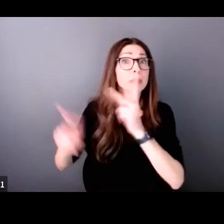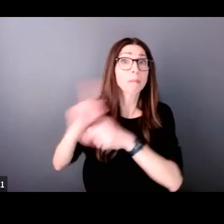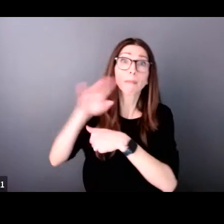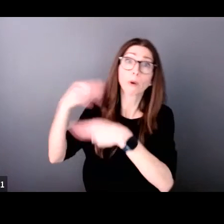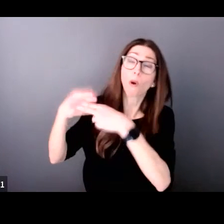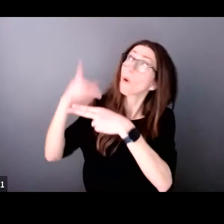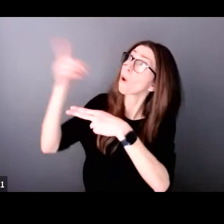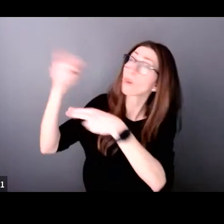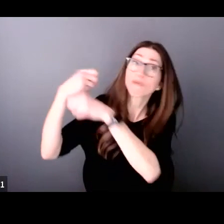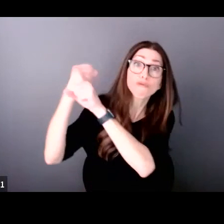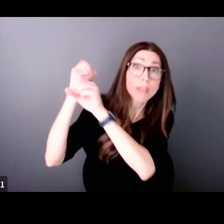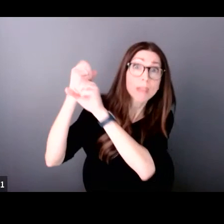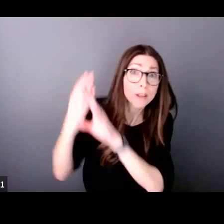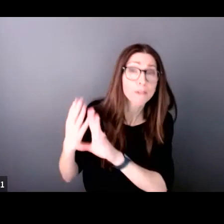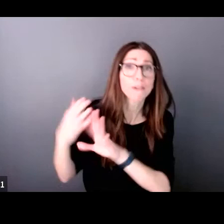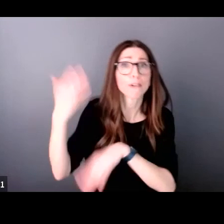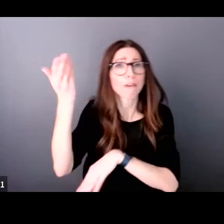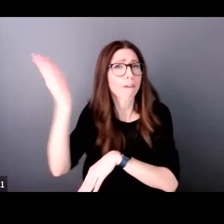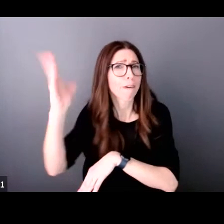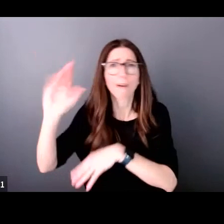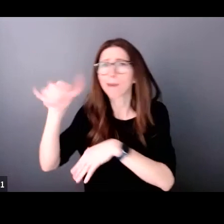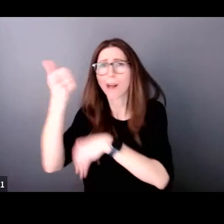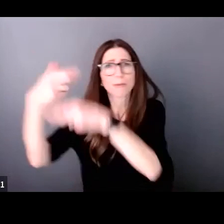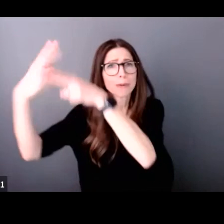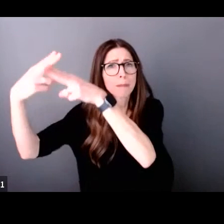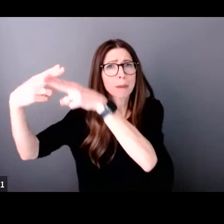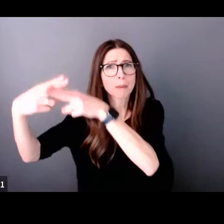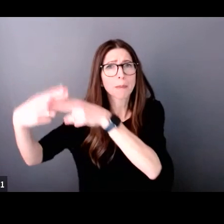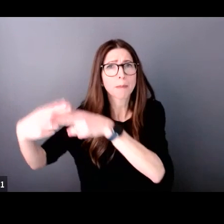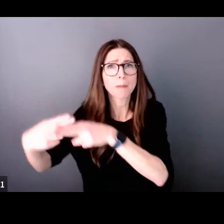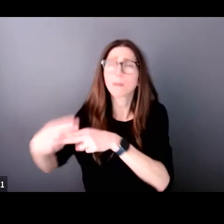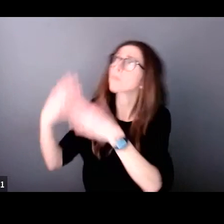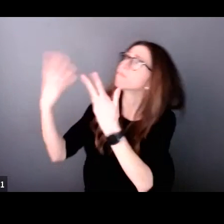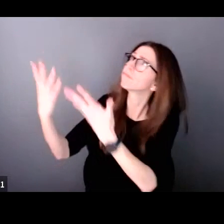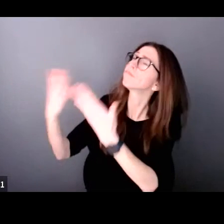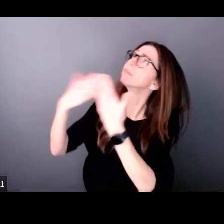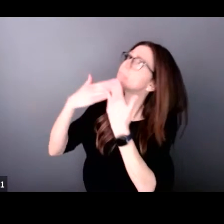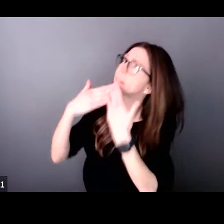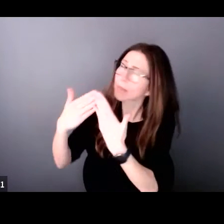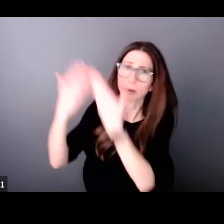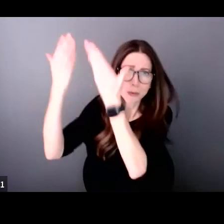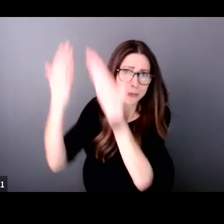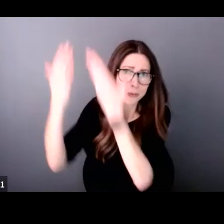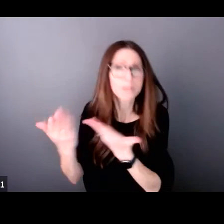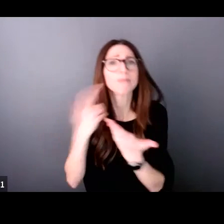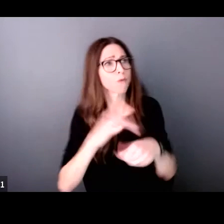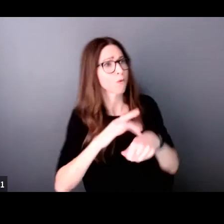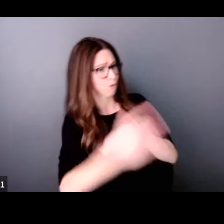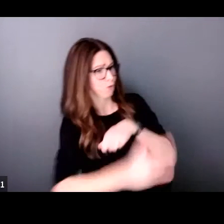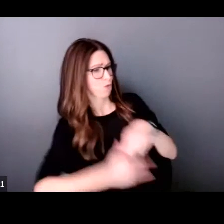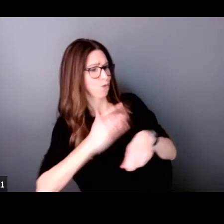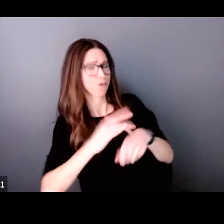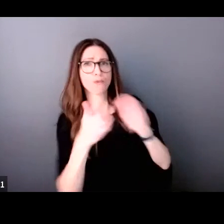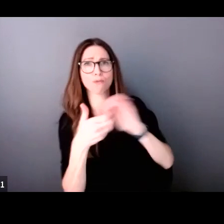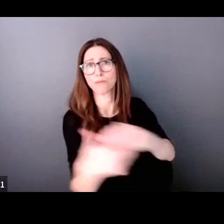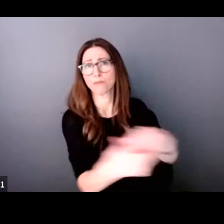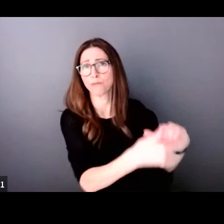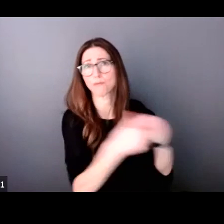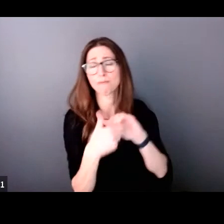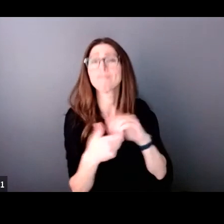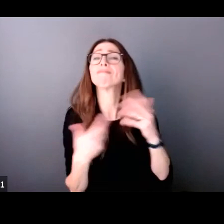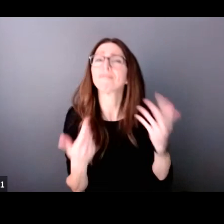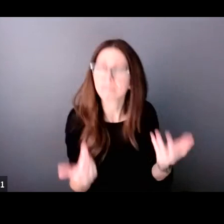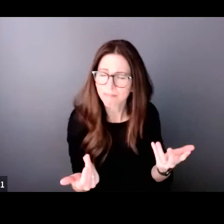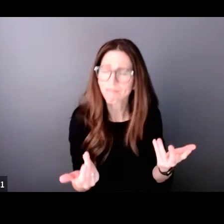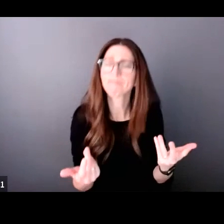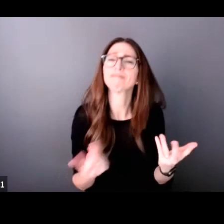kinds of names for that which holds all of the natural things of the world together in one. So we send our greetings and we let